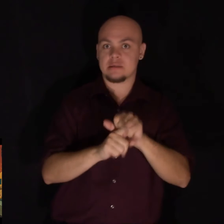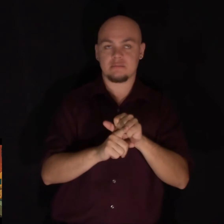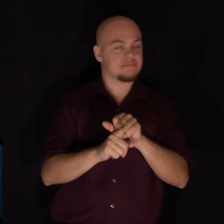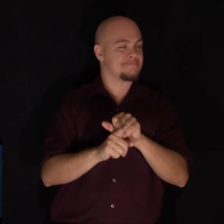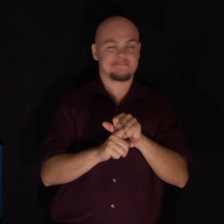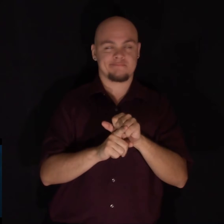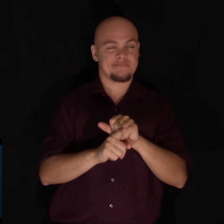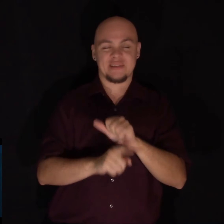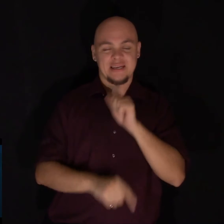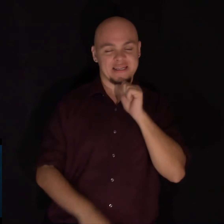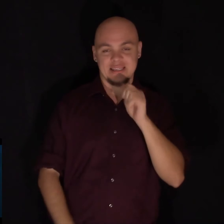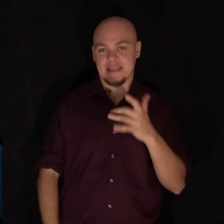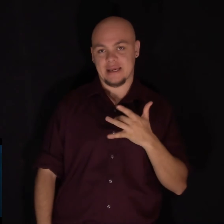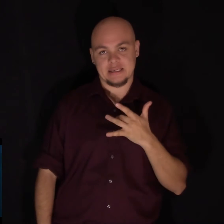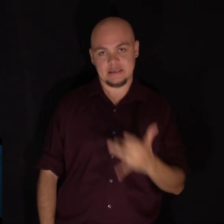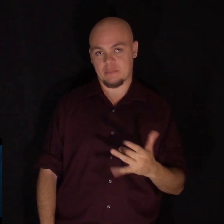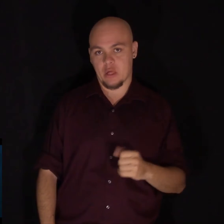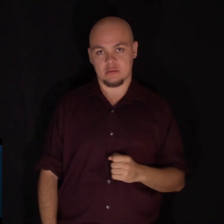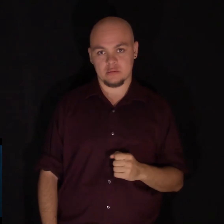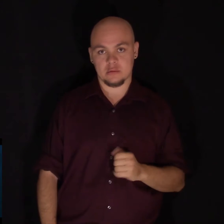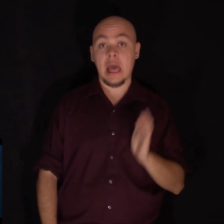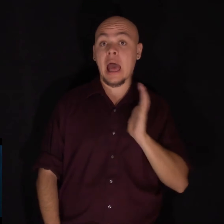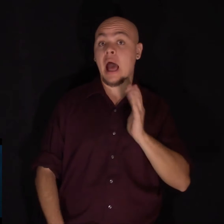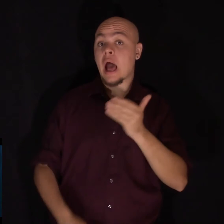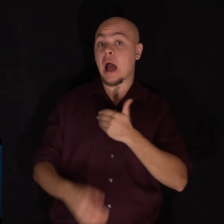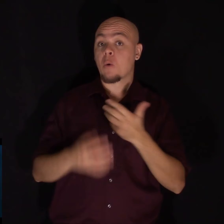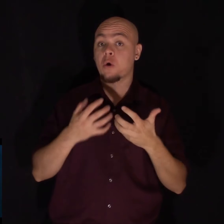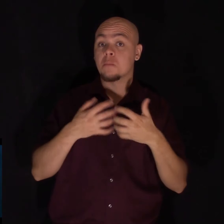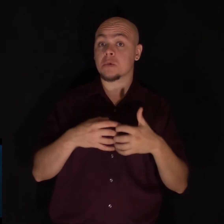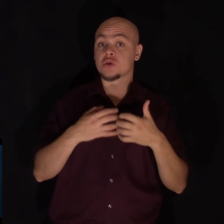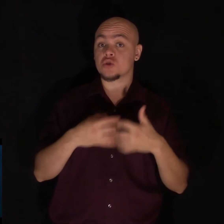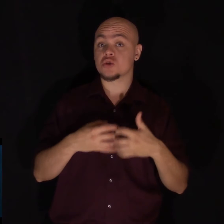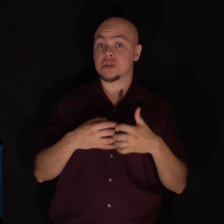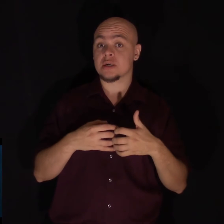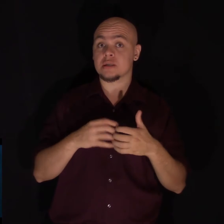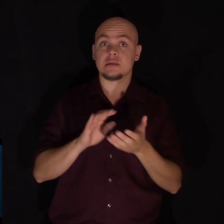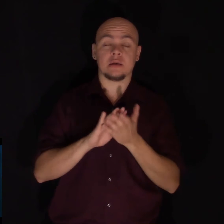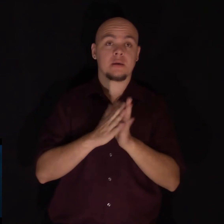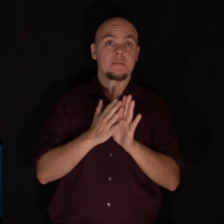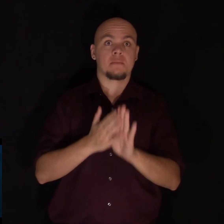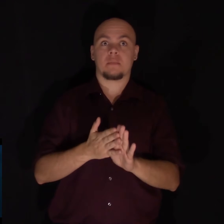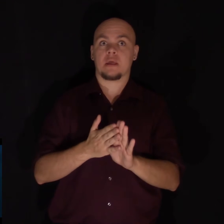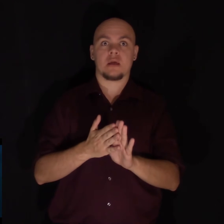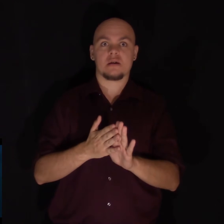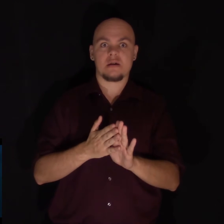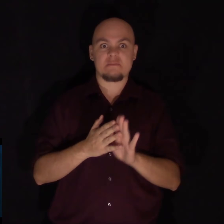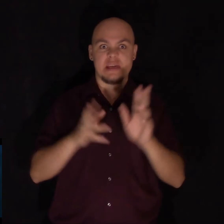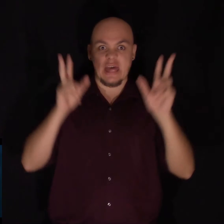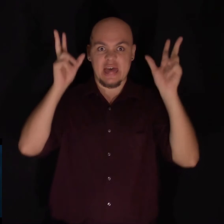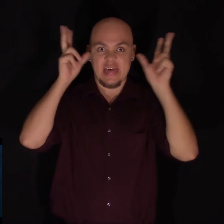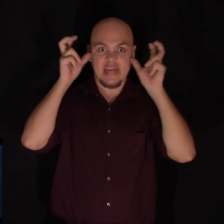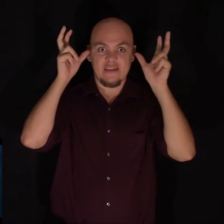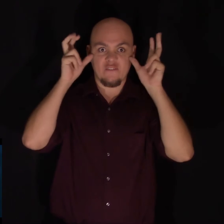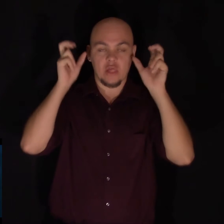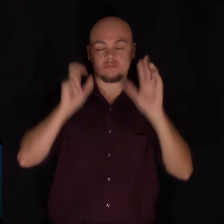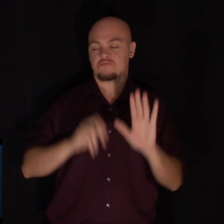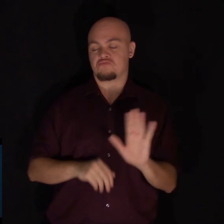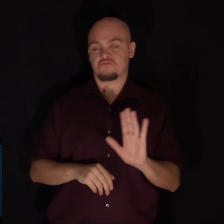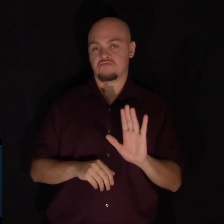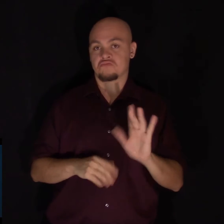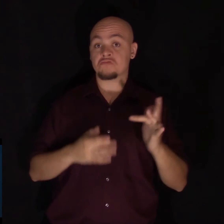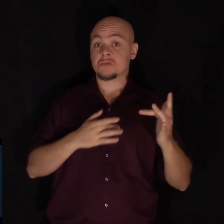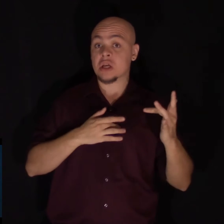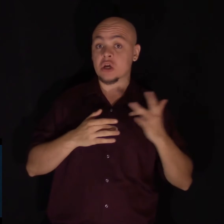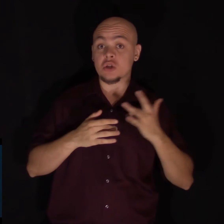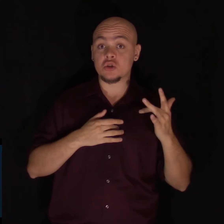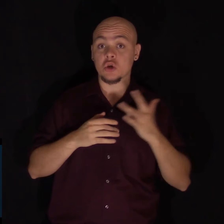scenario. It's not that our machines will become spontaneously malevolent. The concern is really that